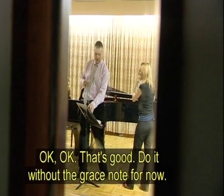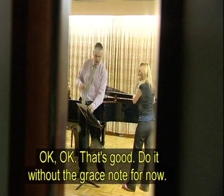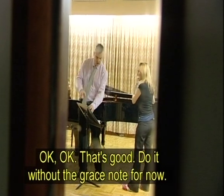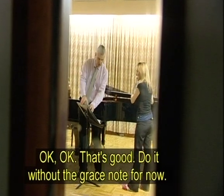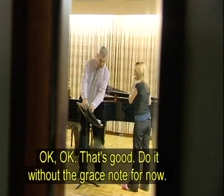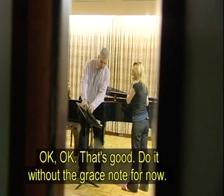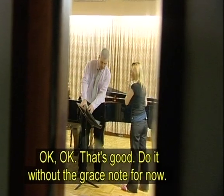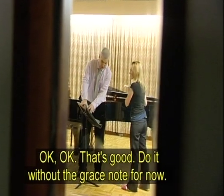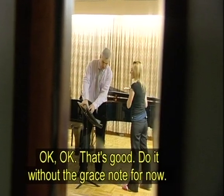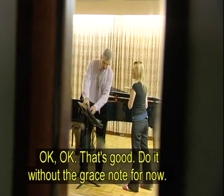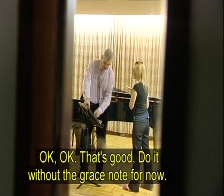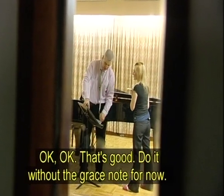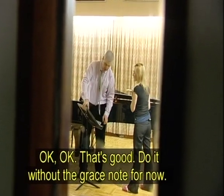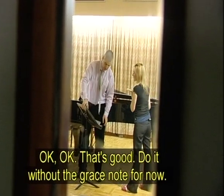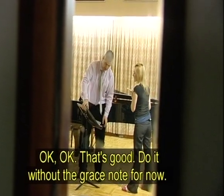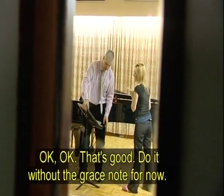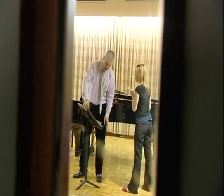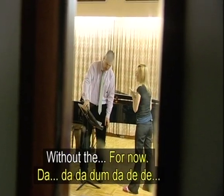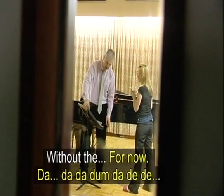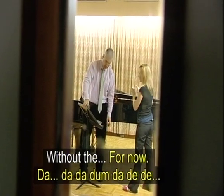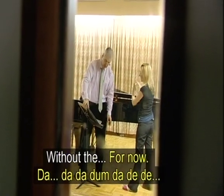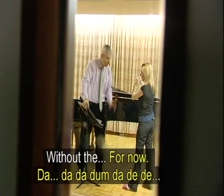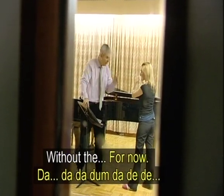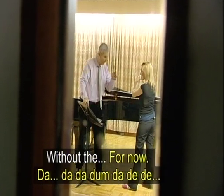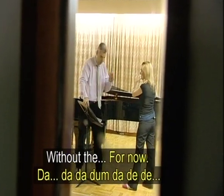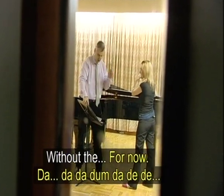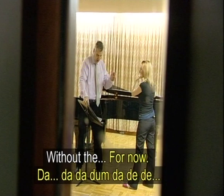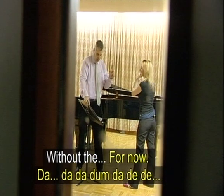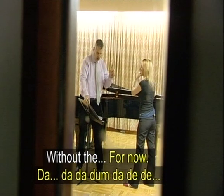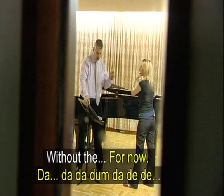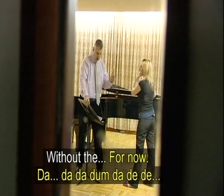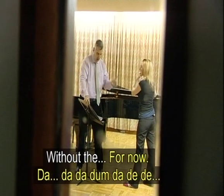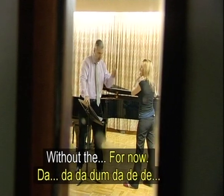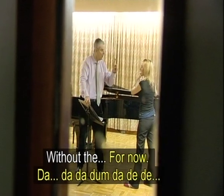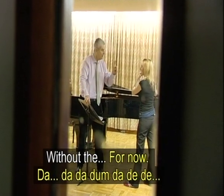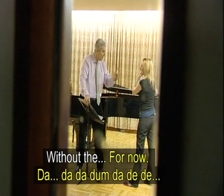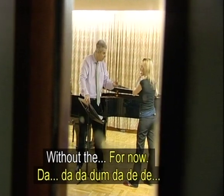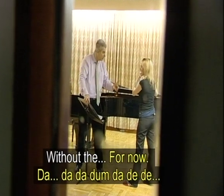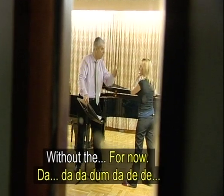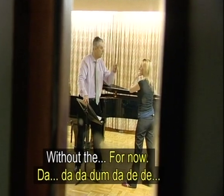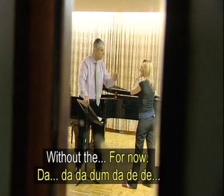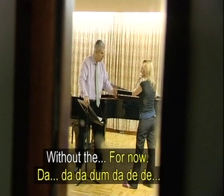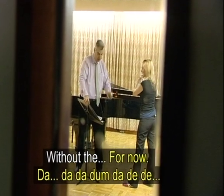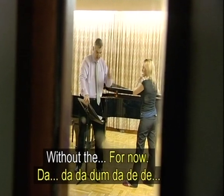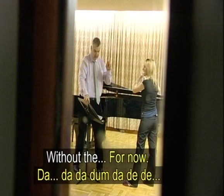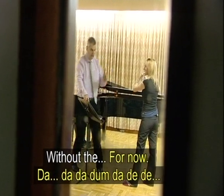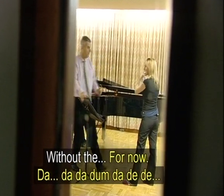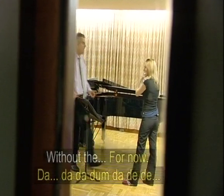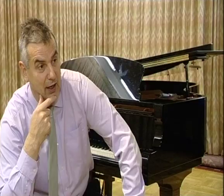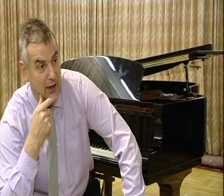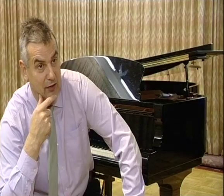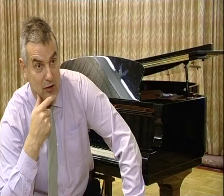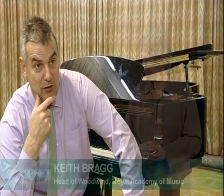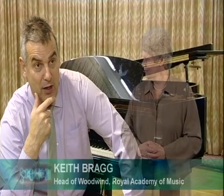Okay, that's good. So you're doing it without, do it without the grace note for now. Okay, without the For now. Da, da, da, dum, da, dee,